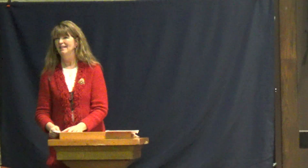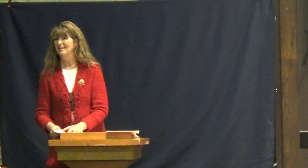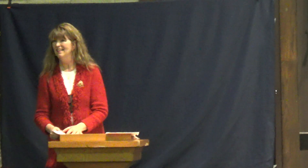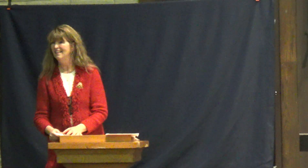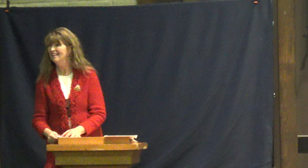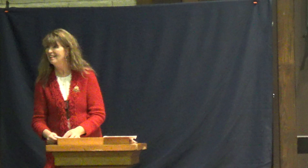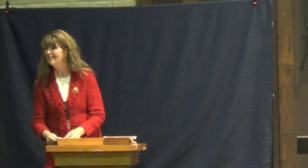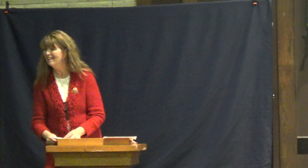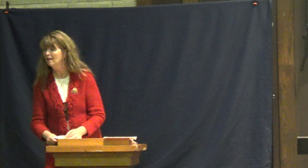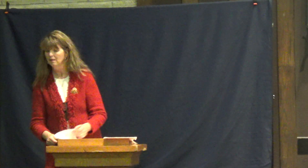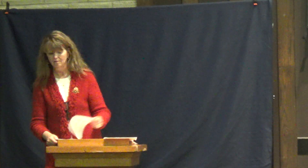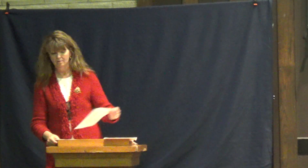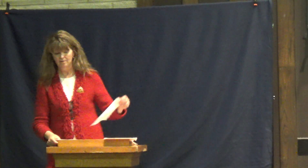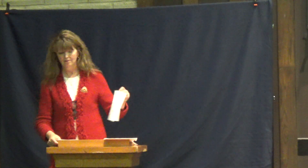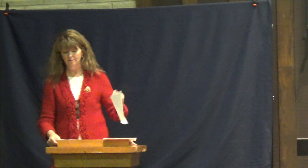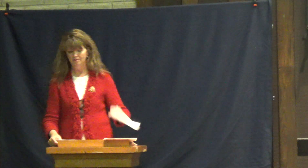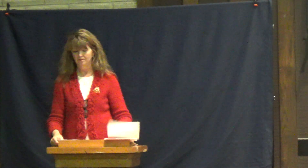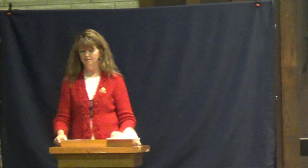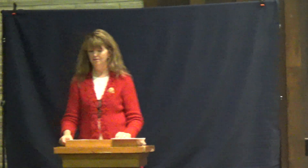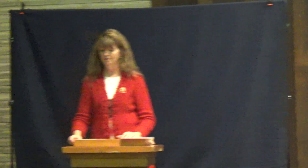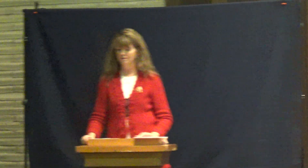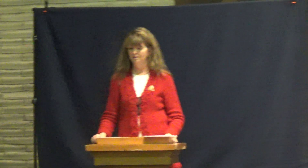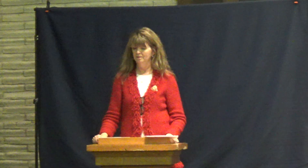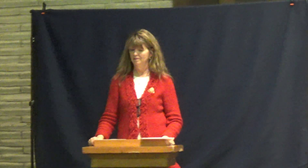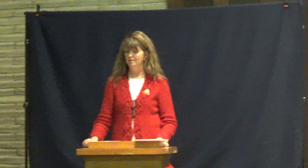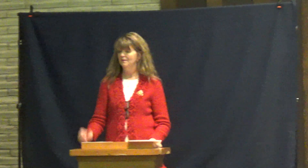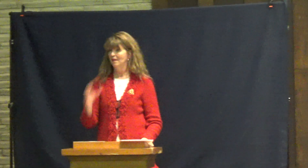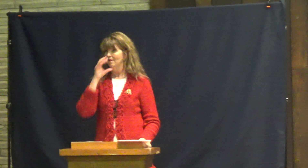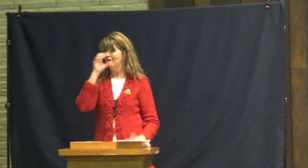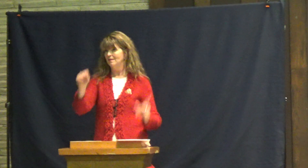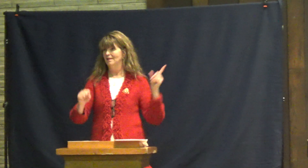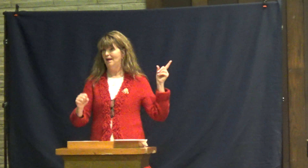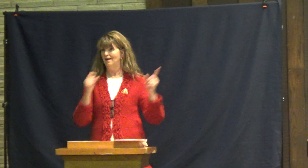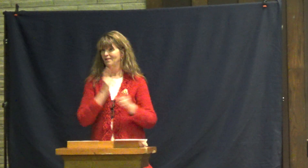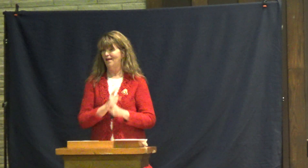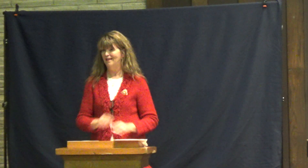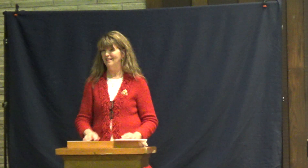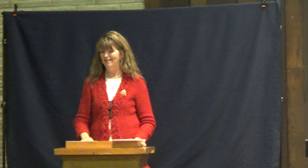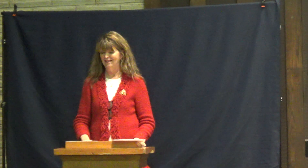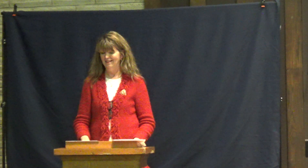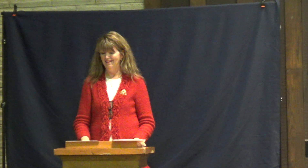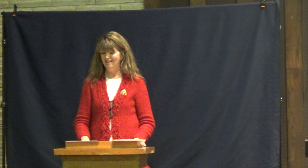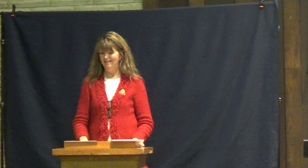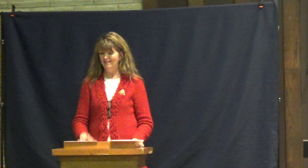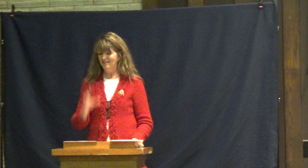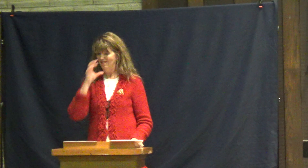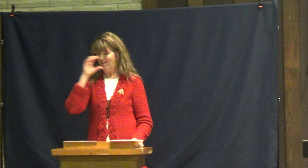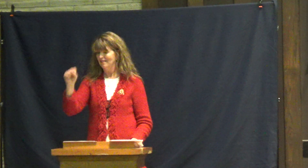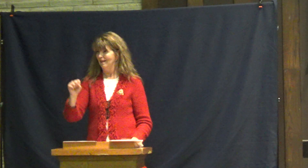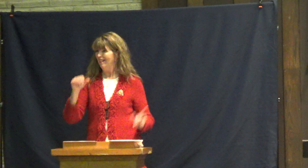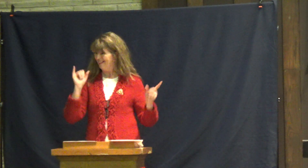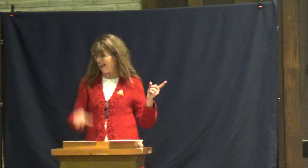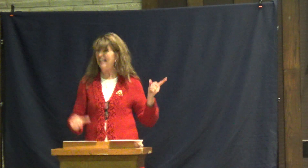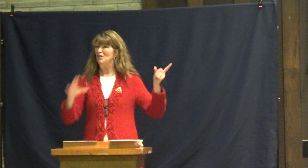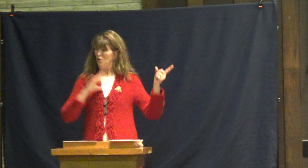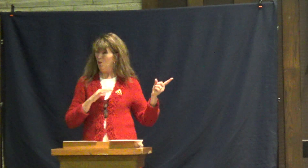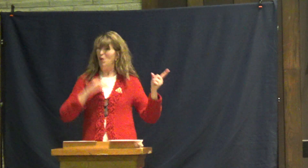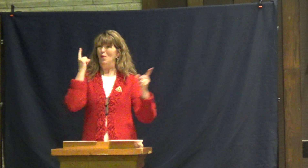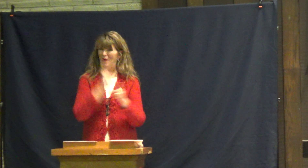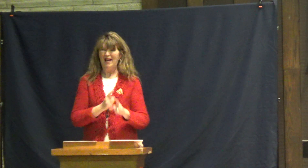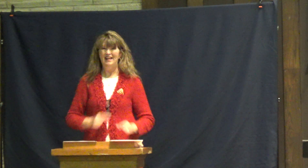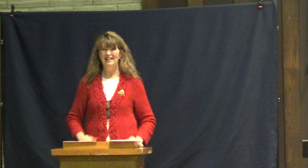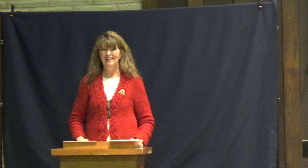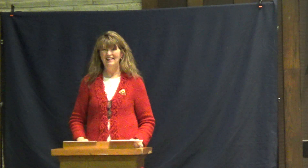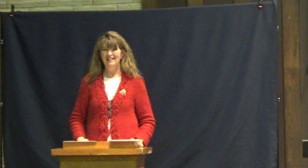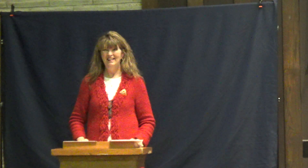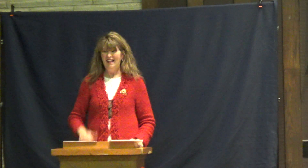Yep, this church located in the West Bank, the Church of the Nativity, or the Basilica of the Nativity, is the oldest church in the